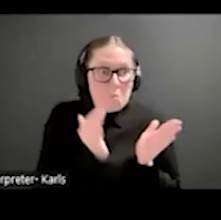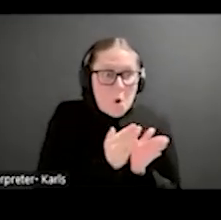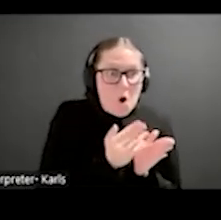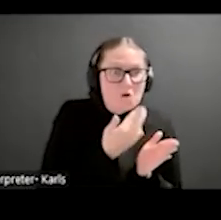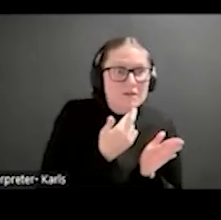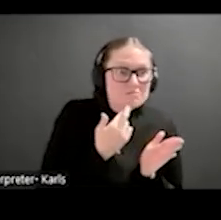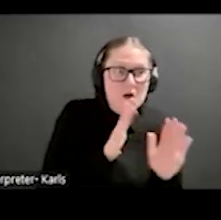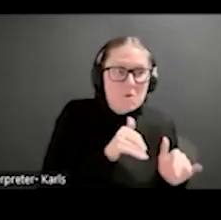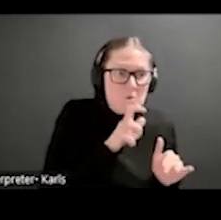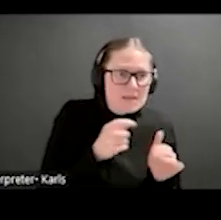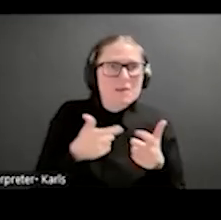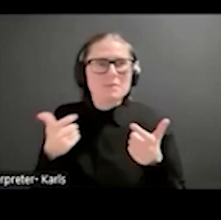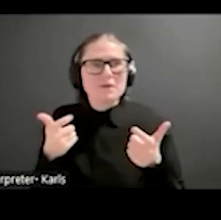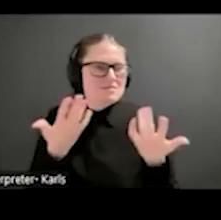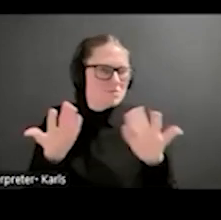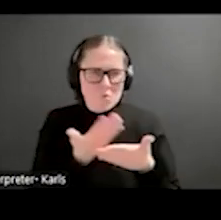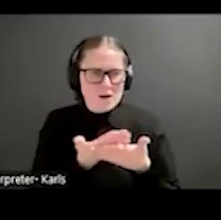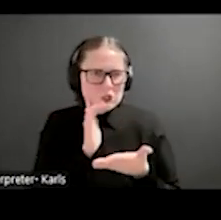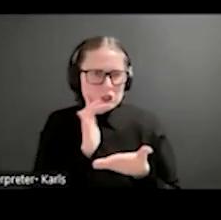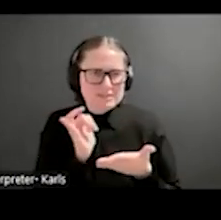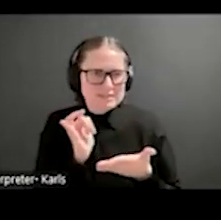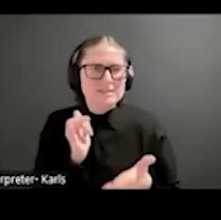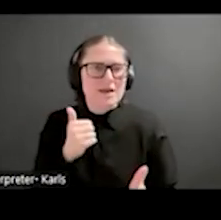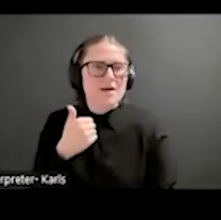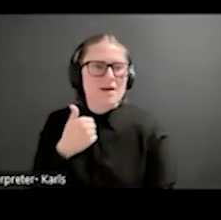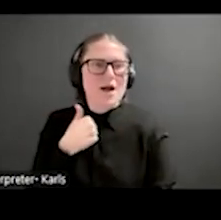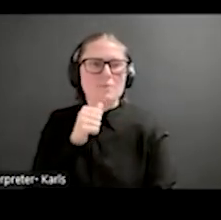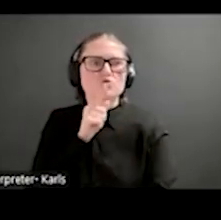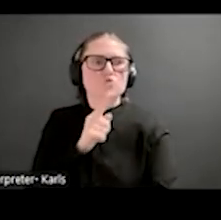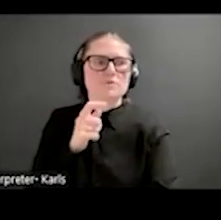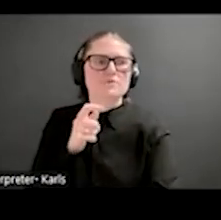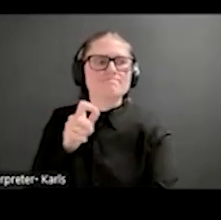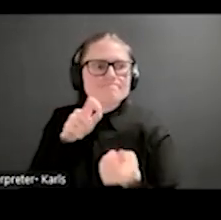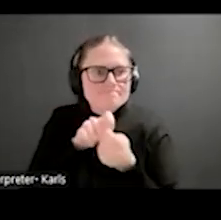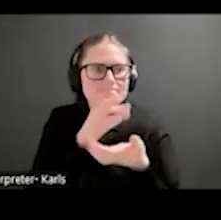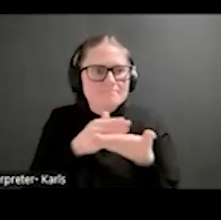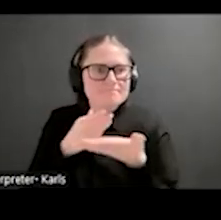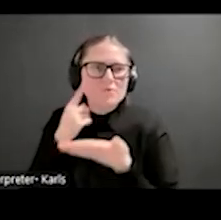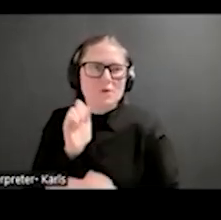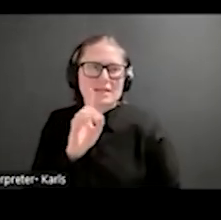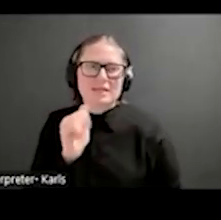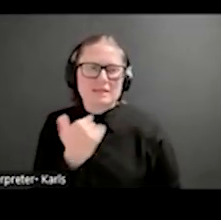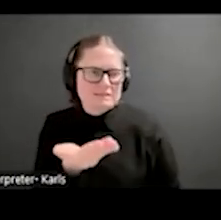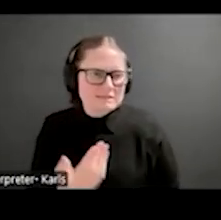assisted listening aspects of the ADA.